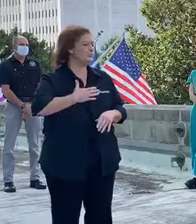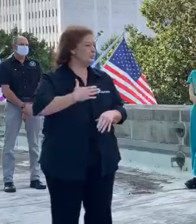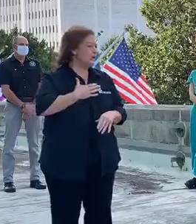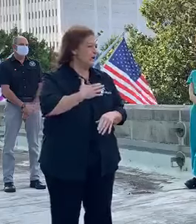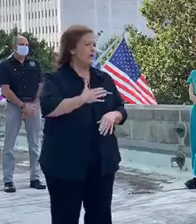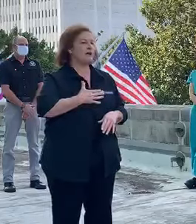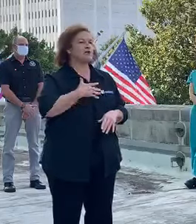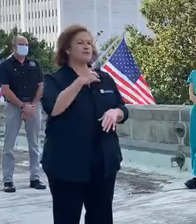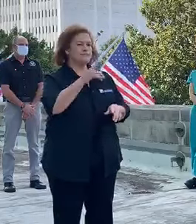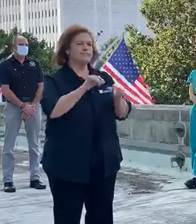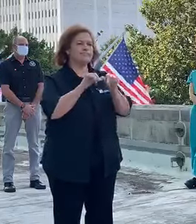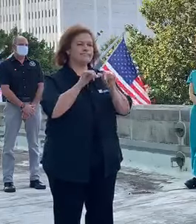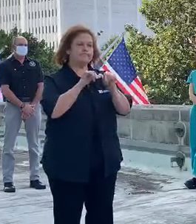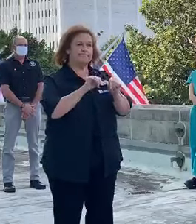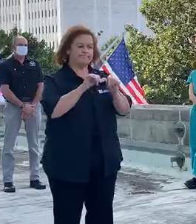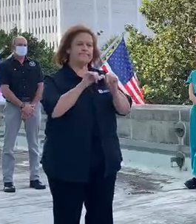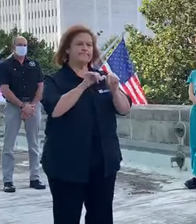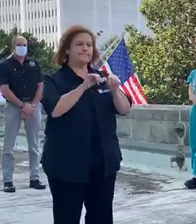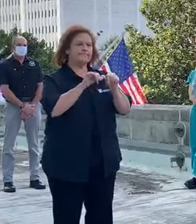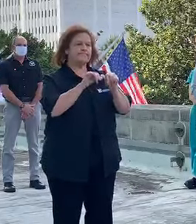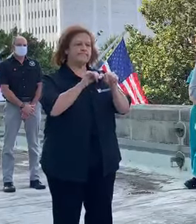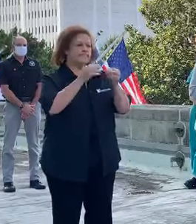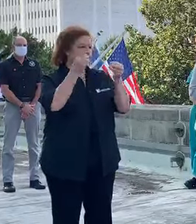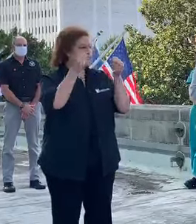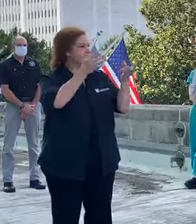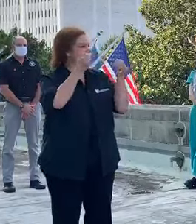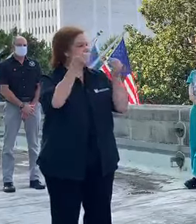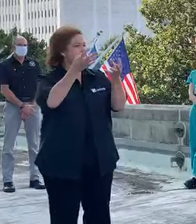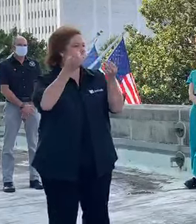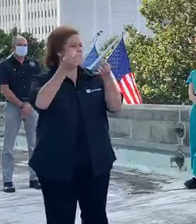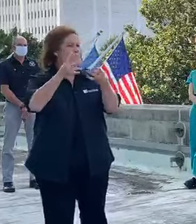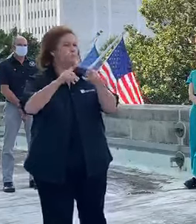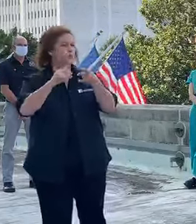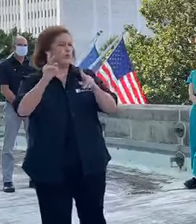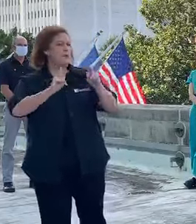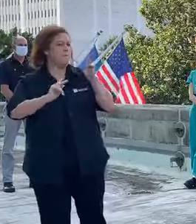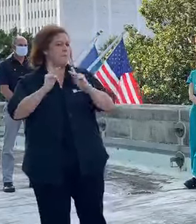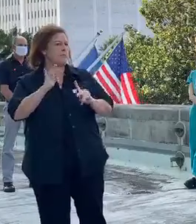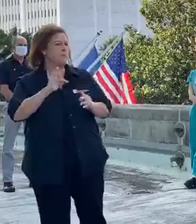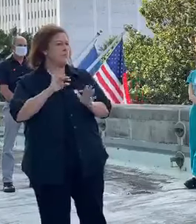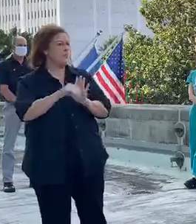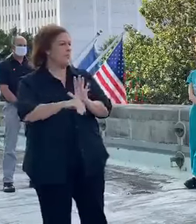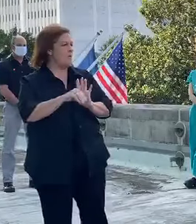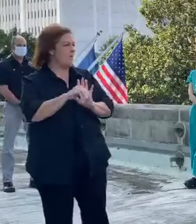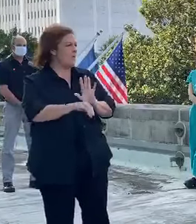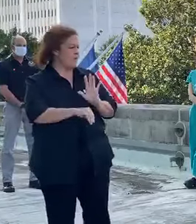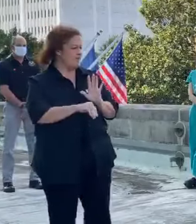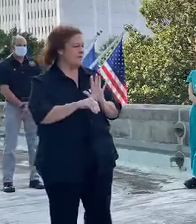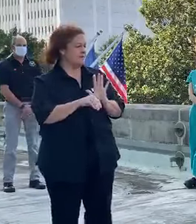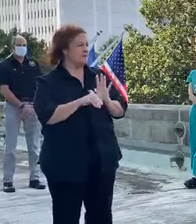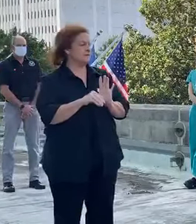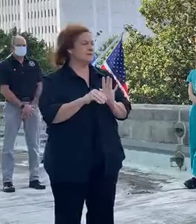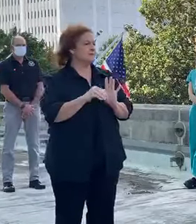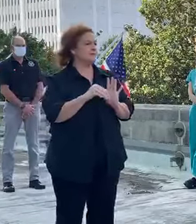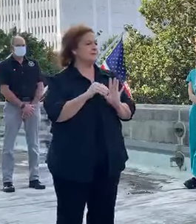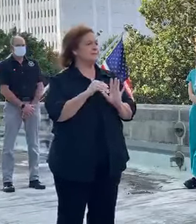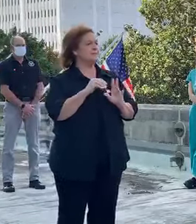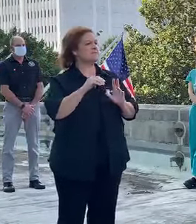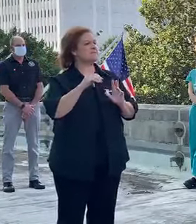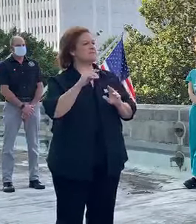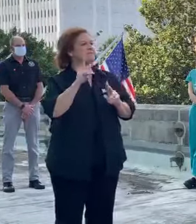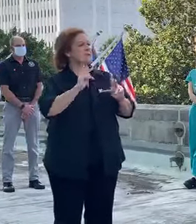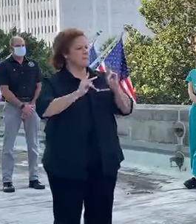continued coverage on behalf of the City of New Orleans and, more importantly, our general public, the